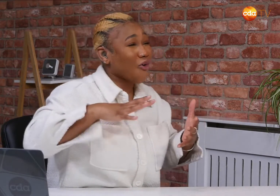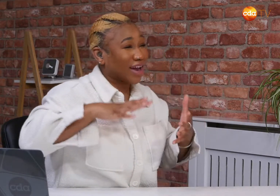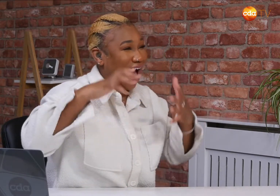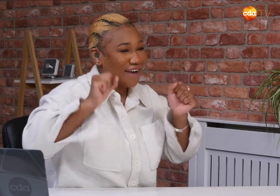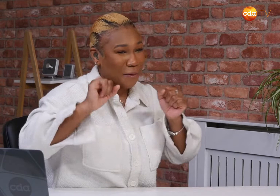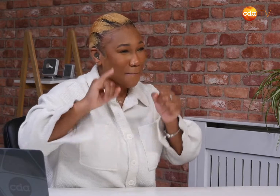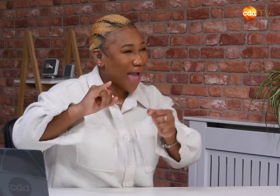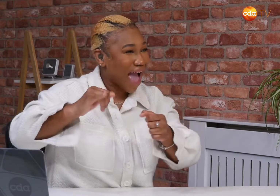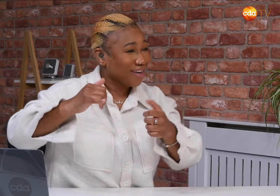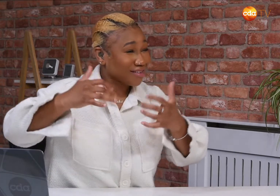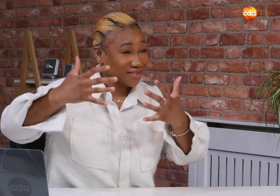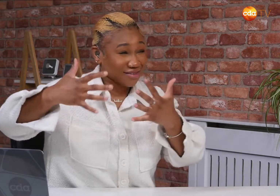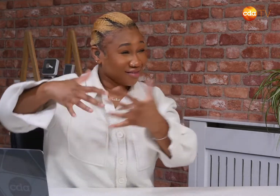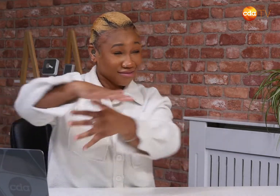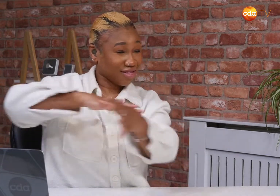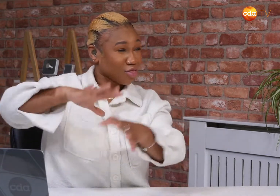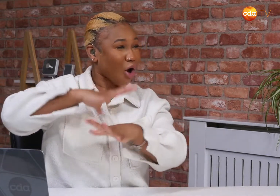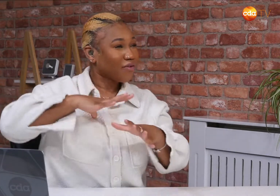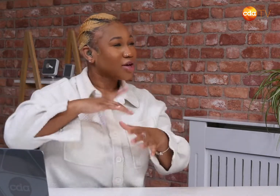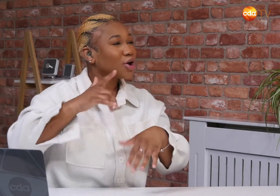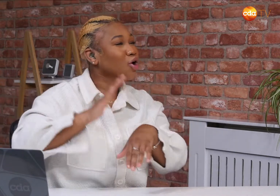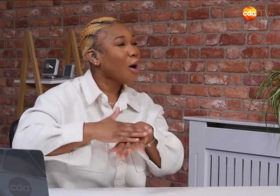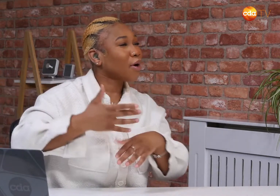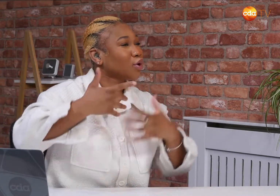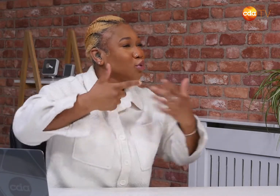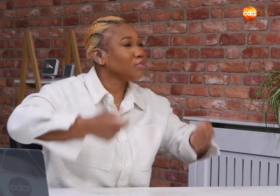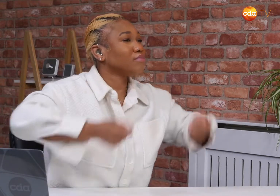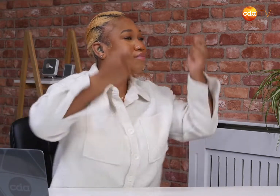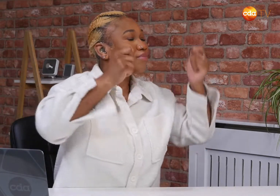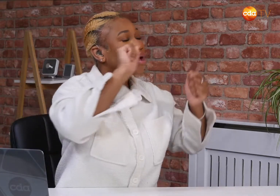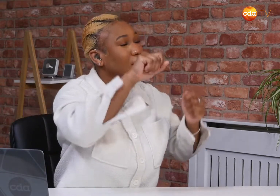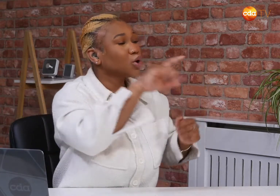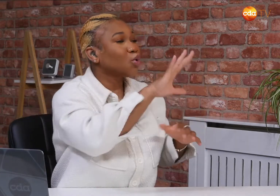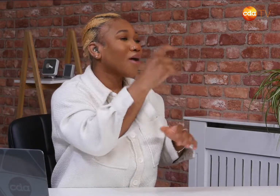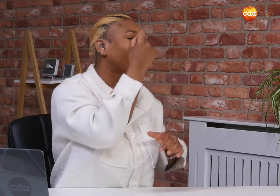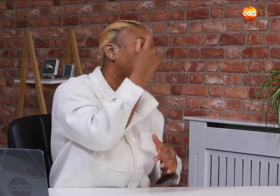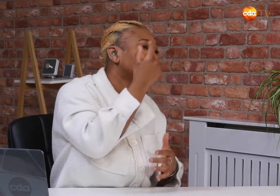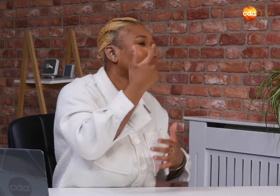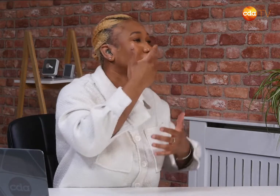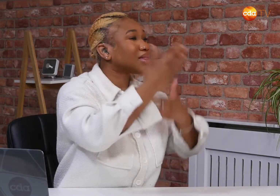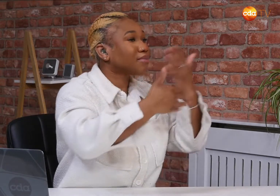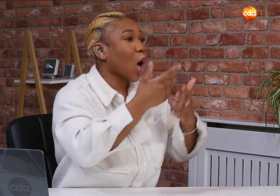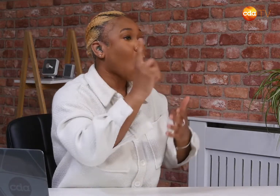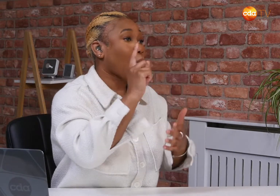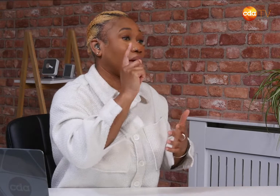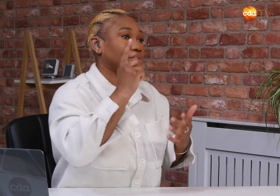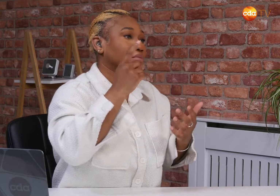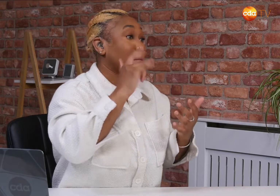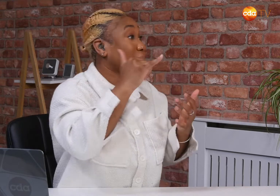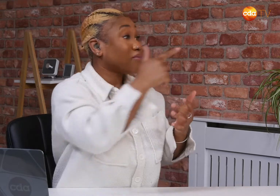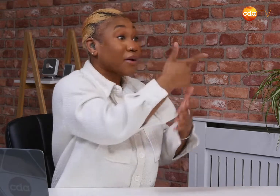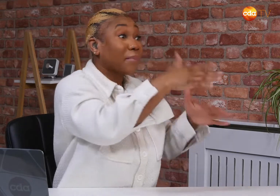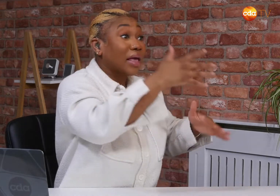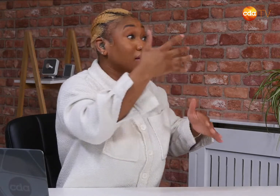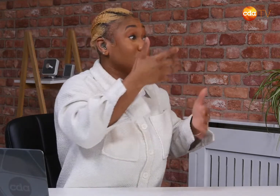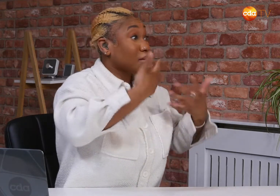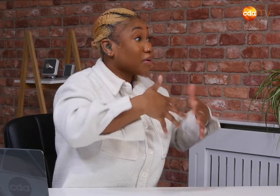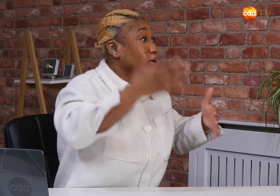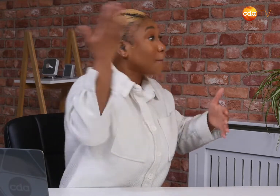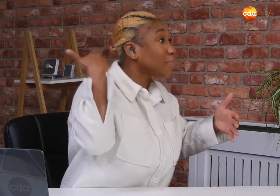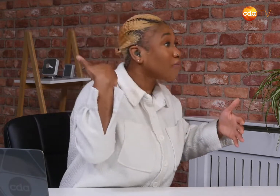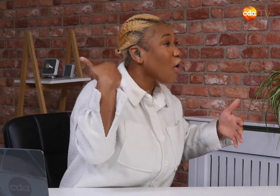they just have to accept those responses, or are people kind of challenging those responses, or, obviously their emotional